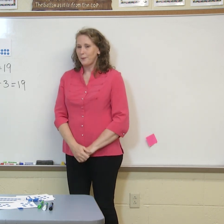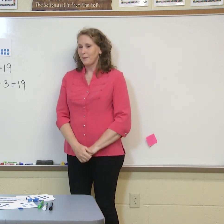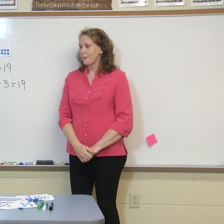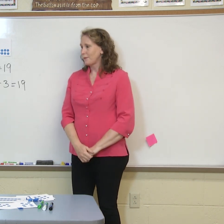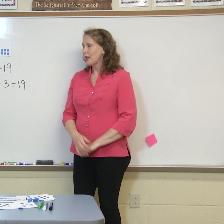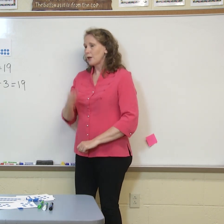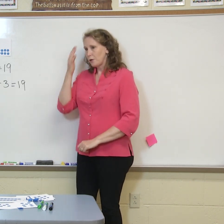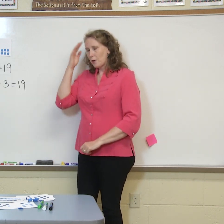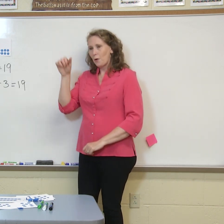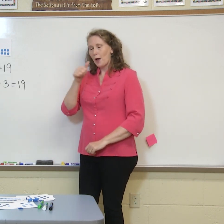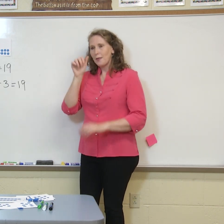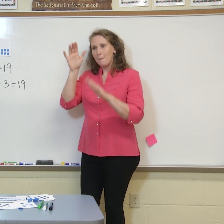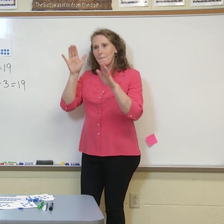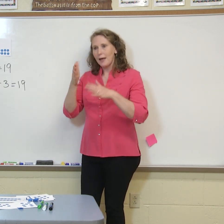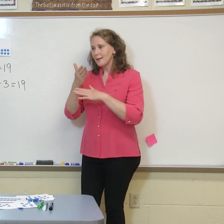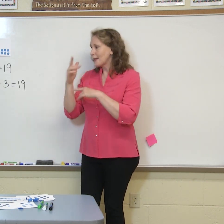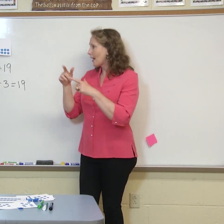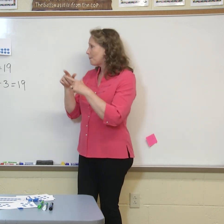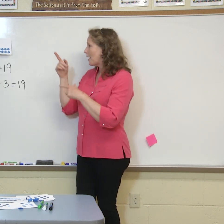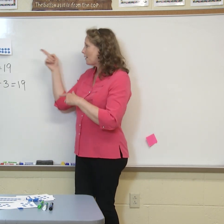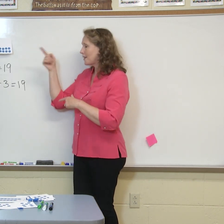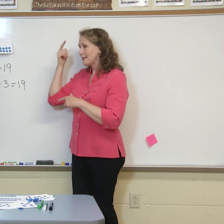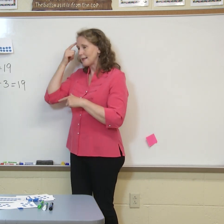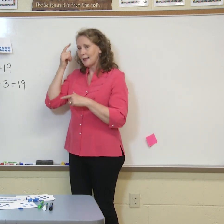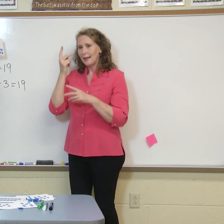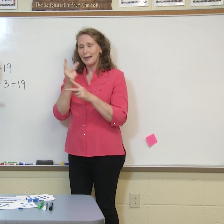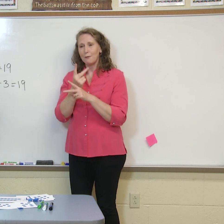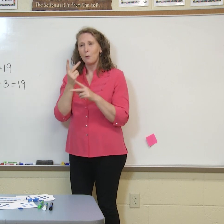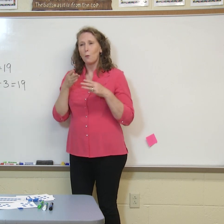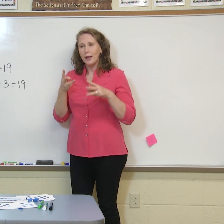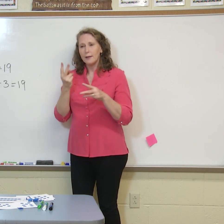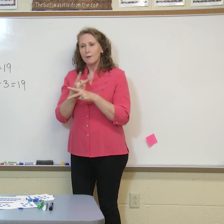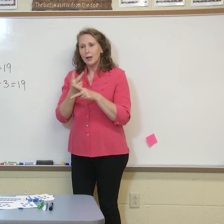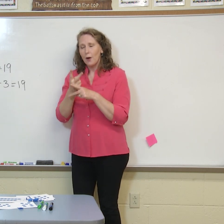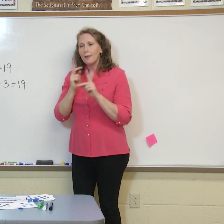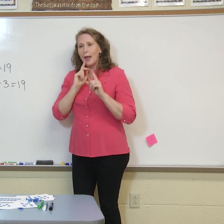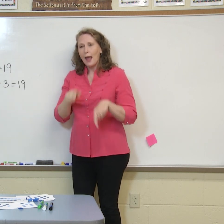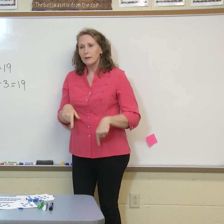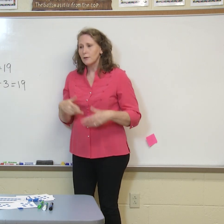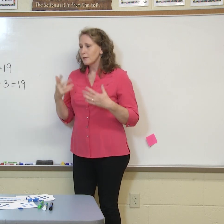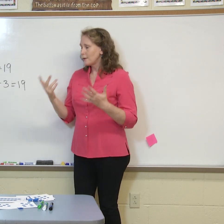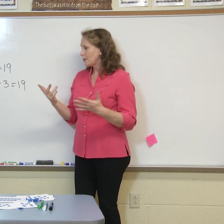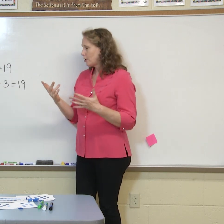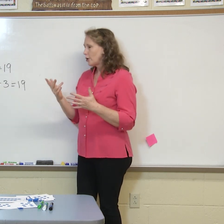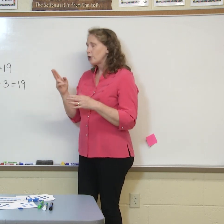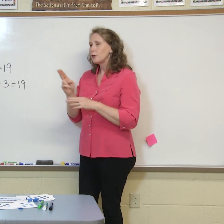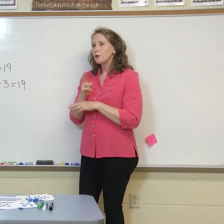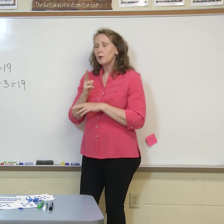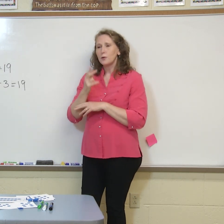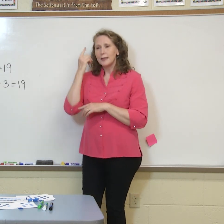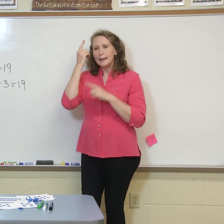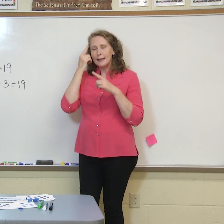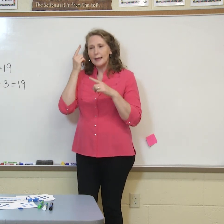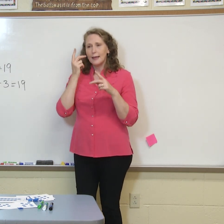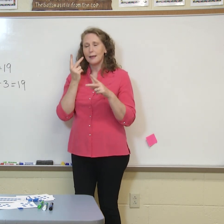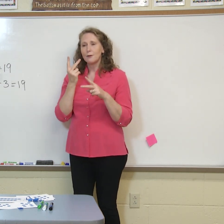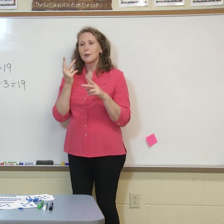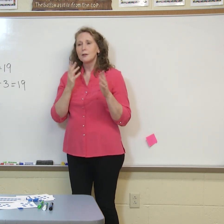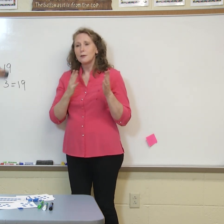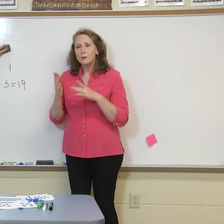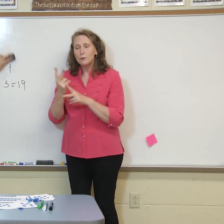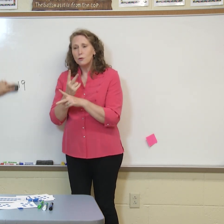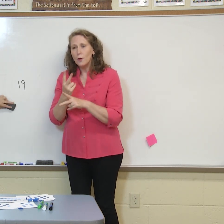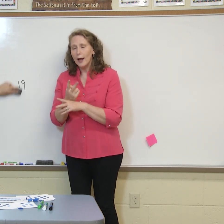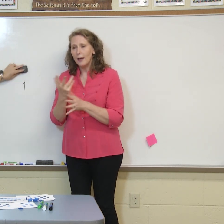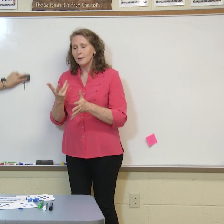You know what else is amazing about these thinking strategies? You can use these thinking strategies even when you don't